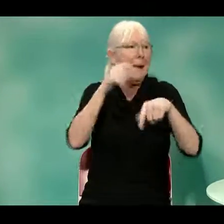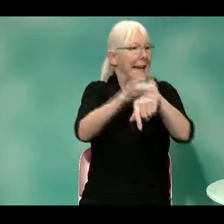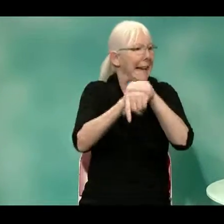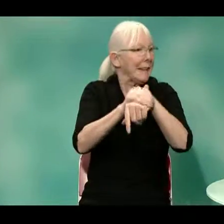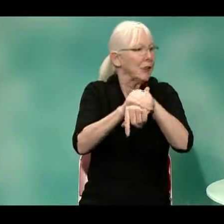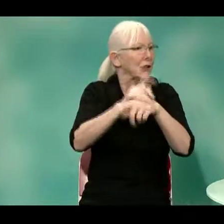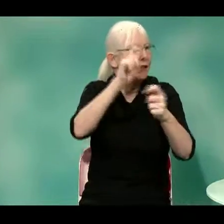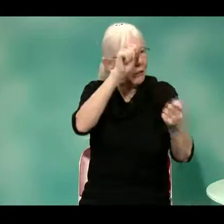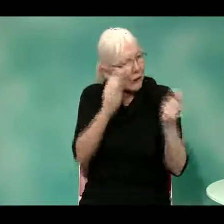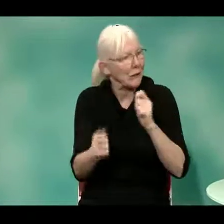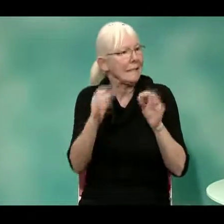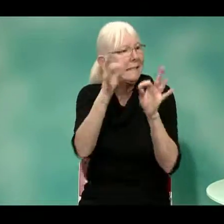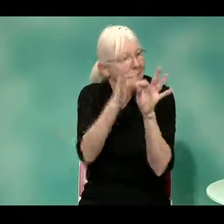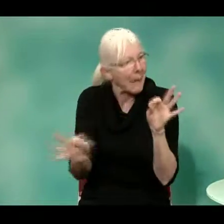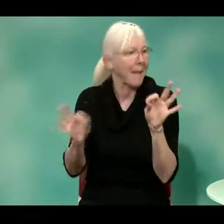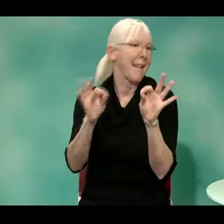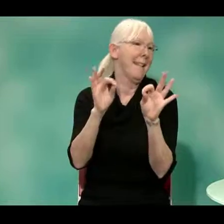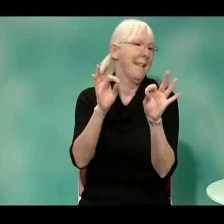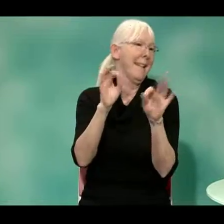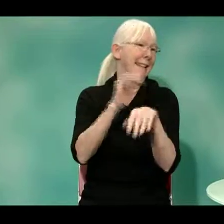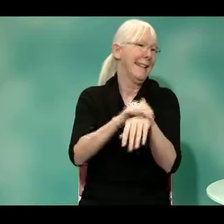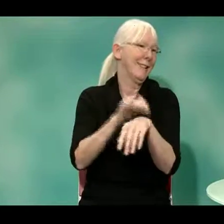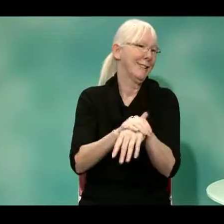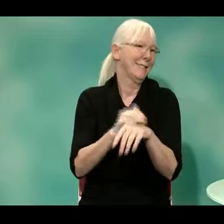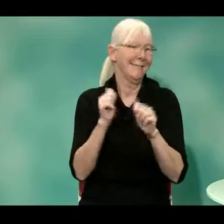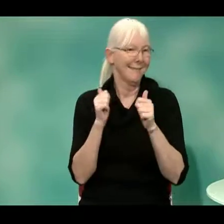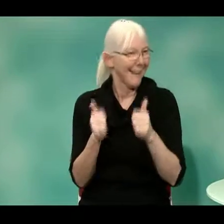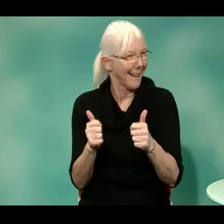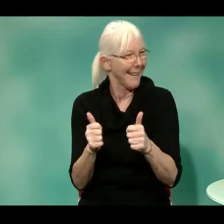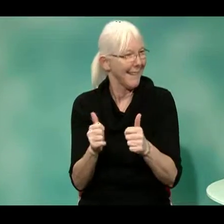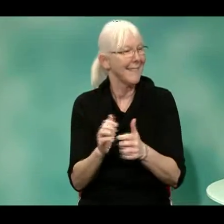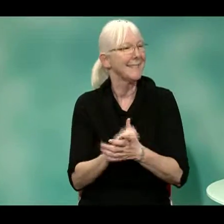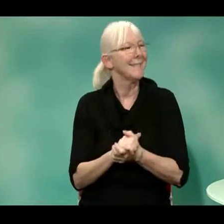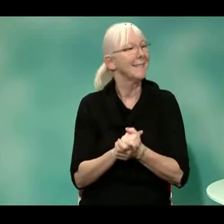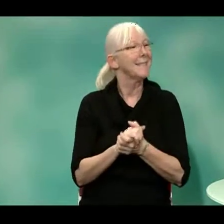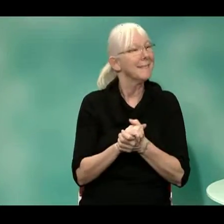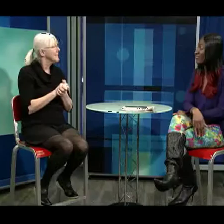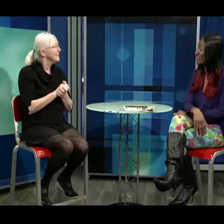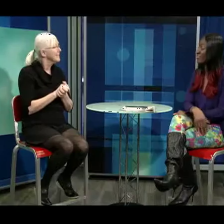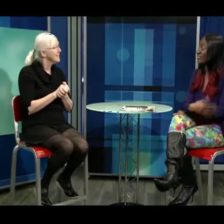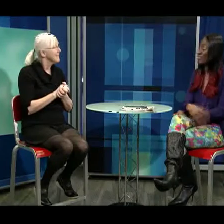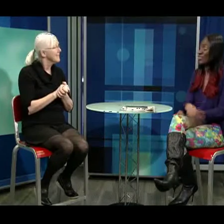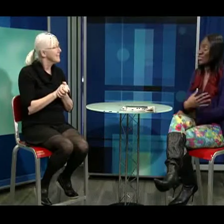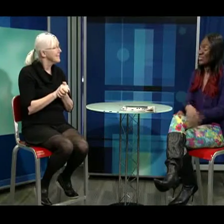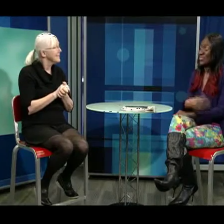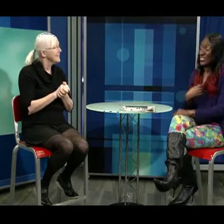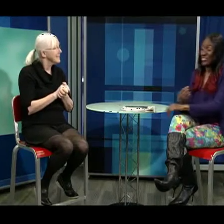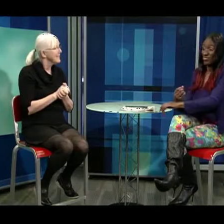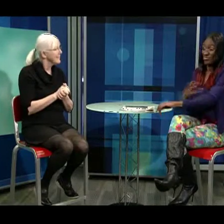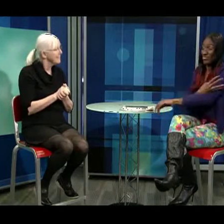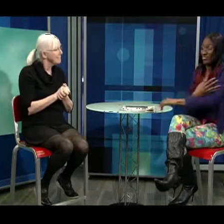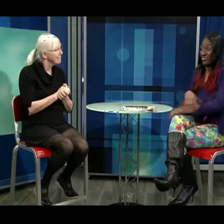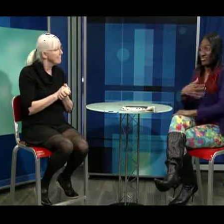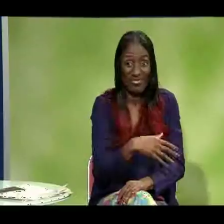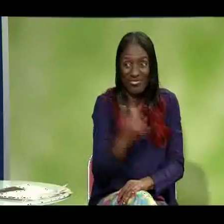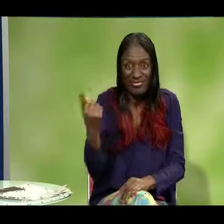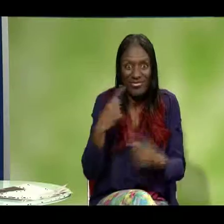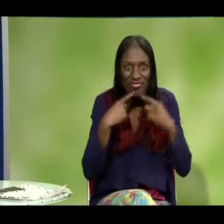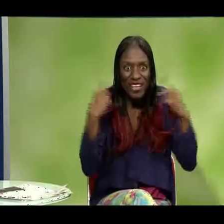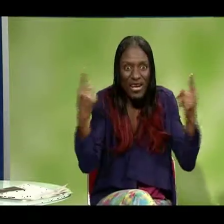So, you know, they, they called the newspaper and we talked about the errors about the sentences being too complex. Oh, my goodness. really